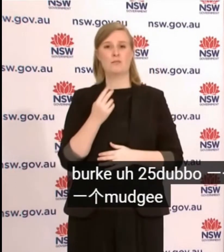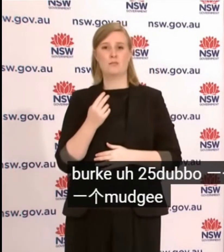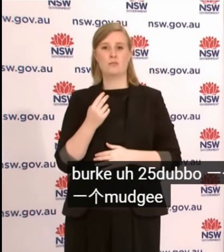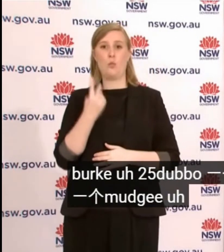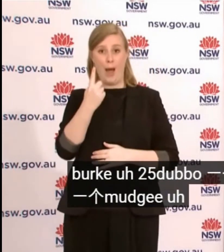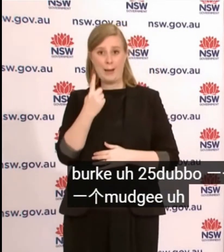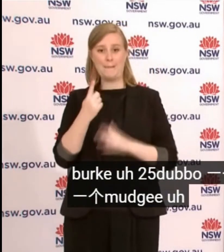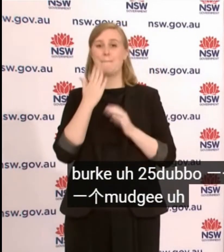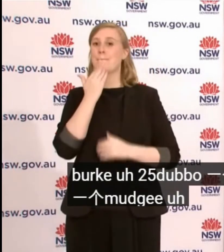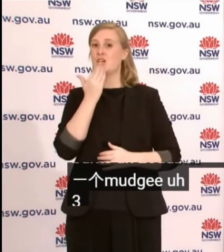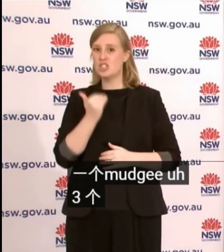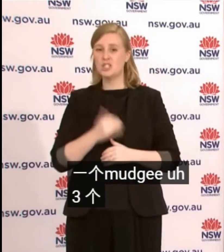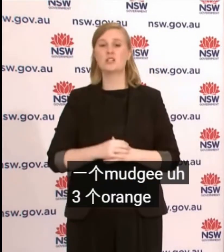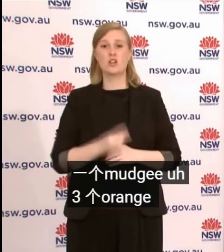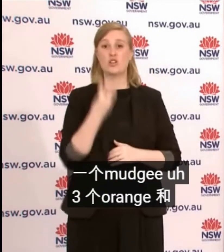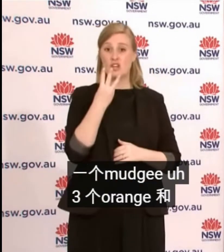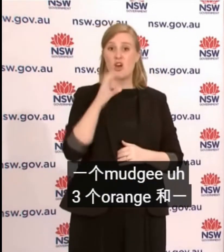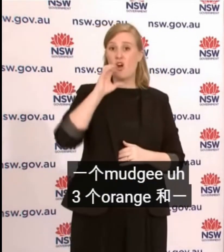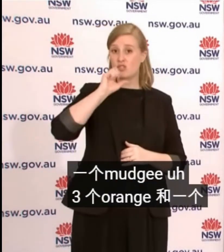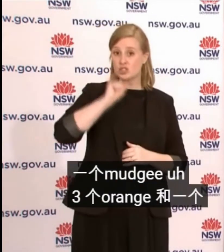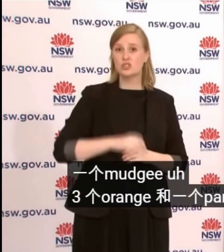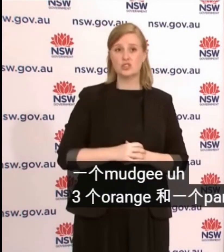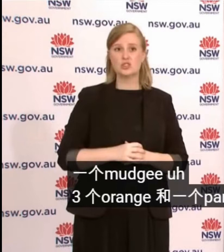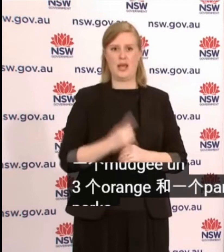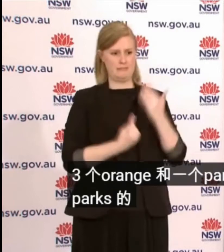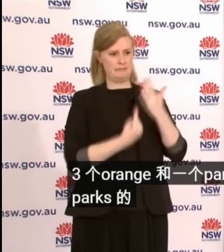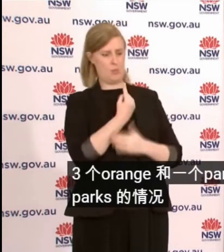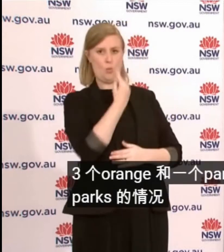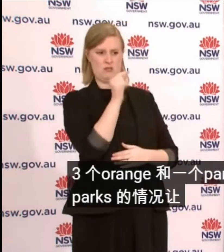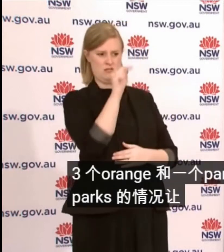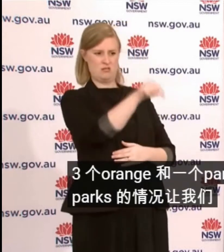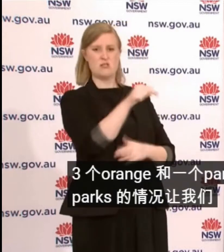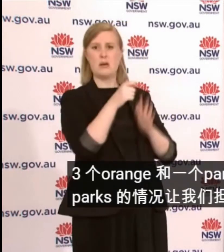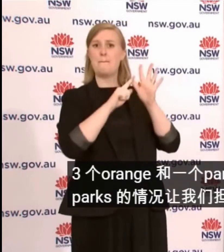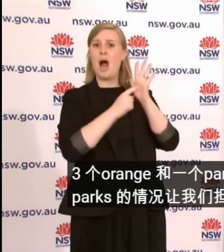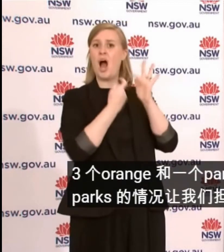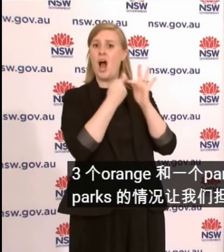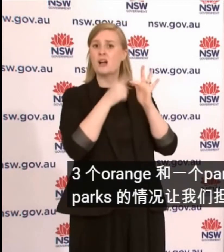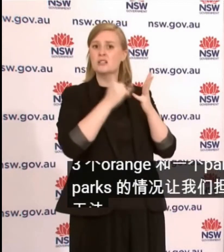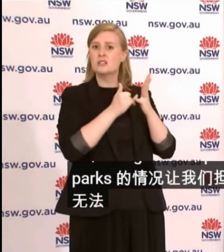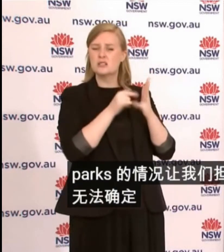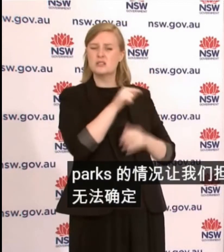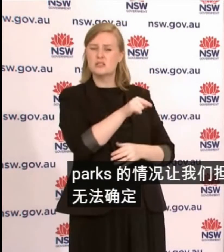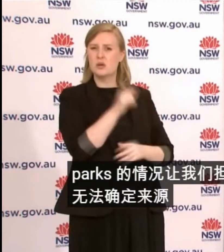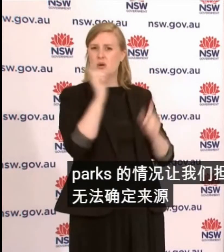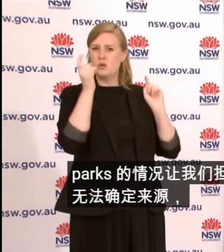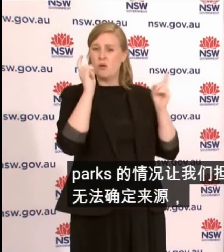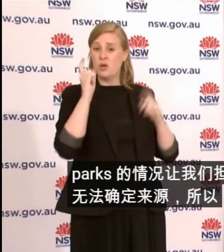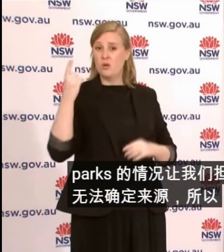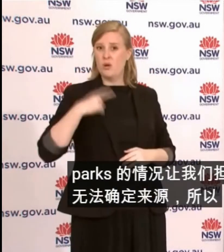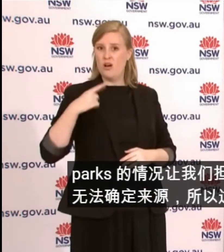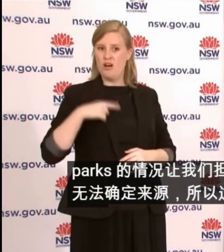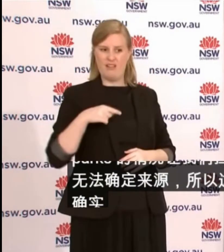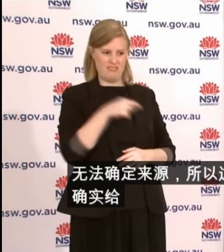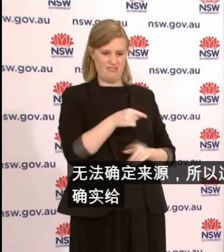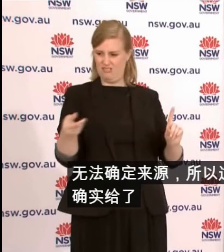Mudgee, 3 in Orange, and a case in Parks. And the case in Parks concern us because we can't identify the source,